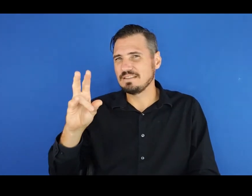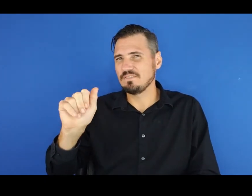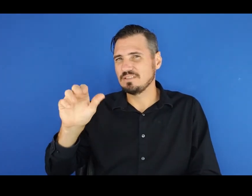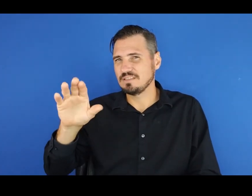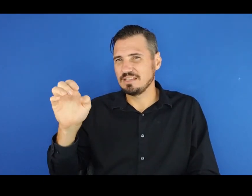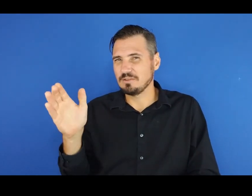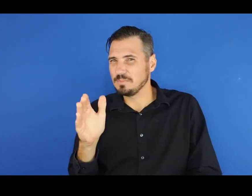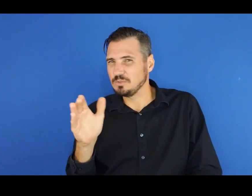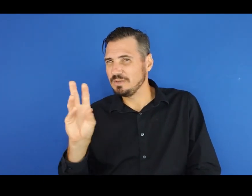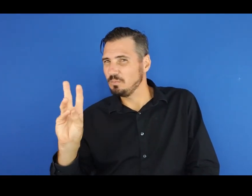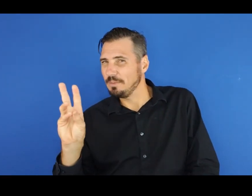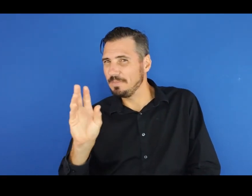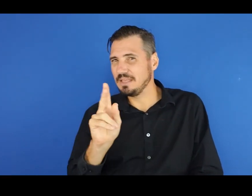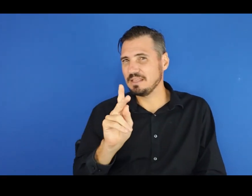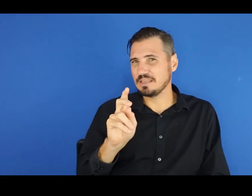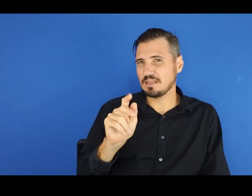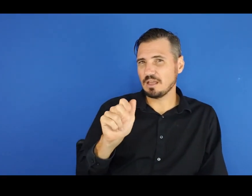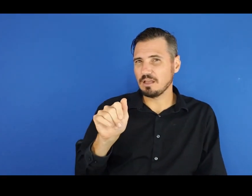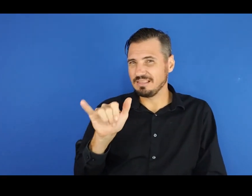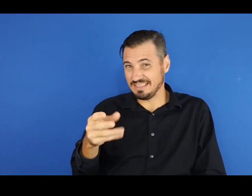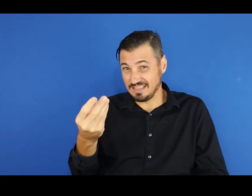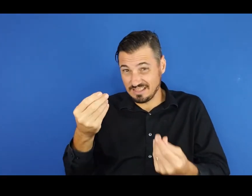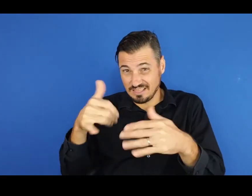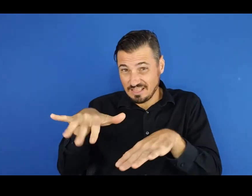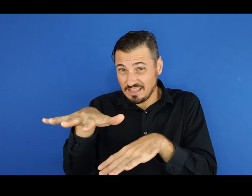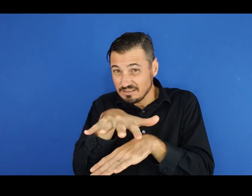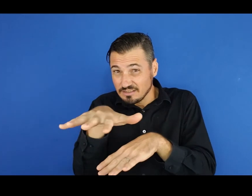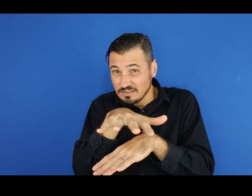and Kekaha. Register online at